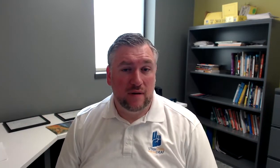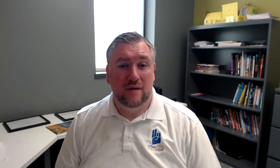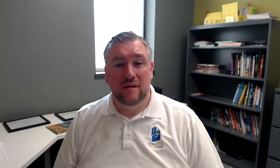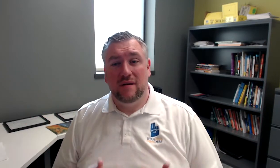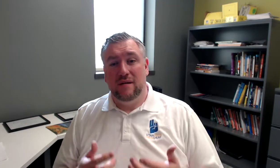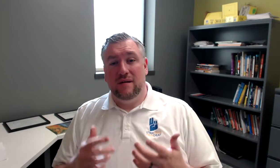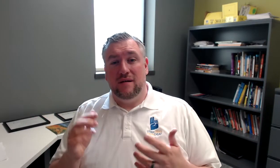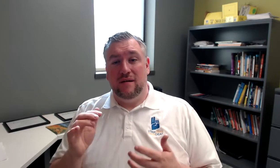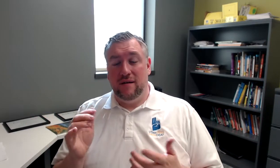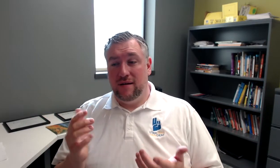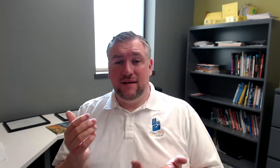roll with it.